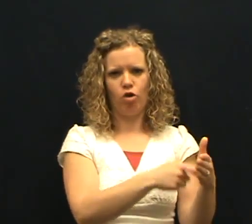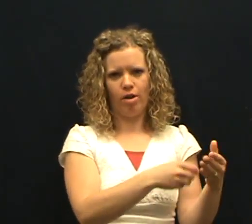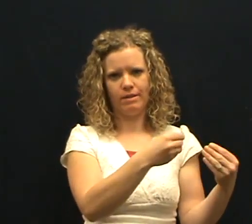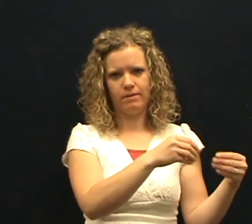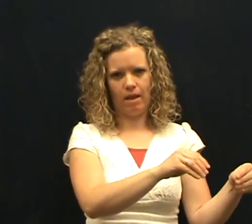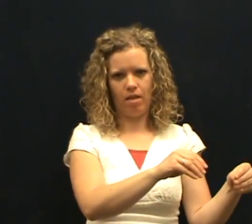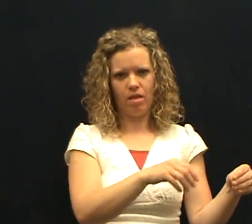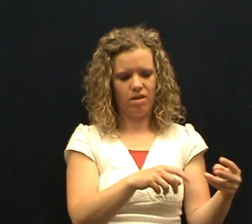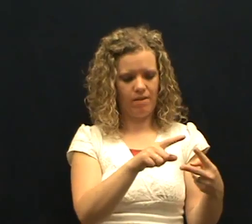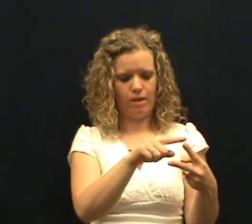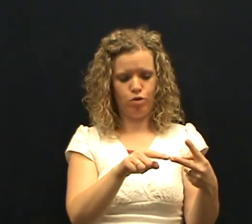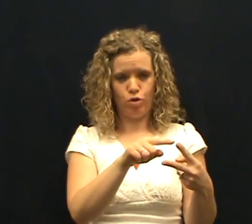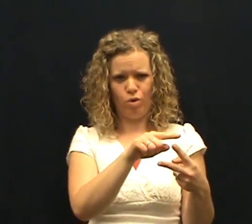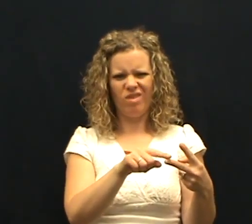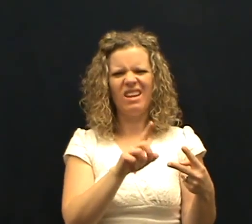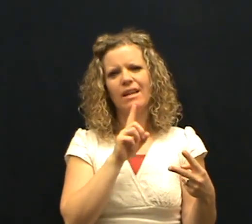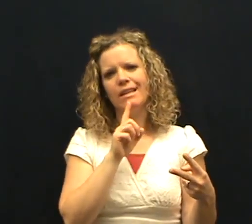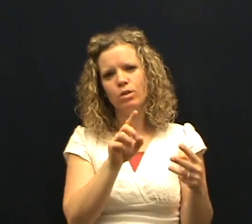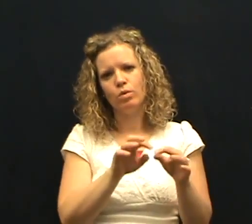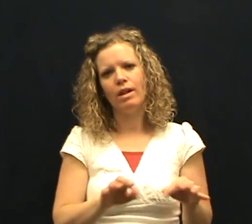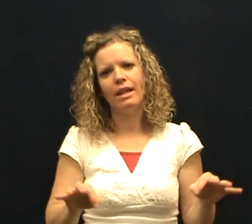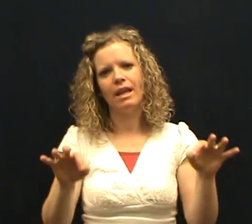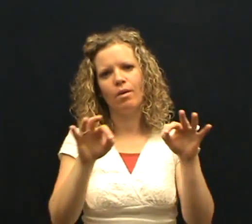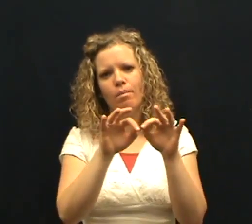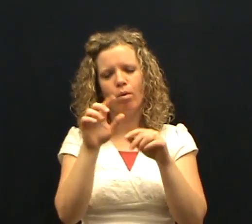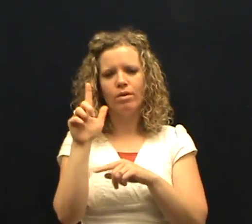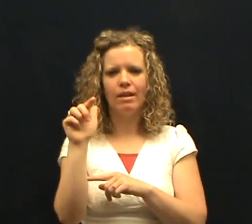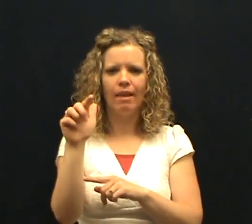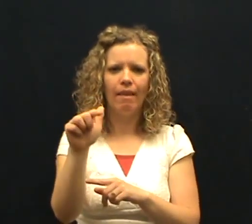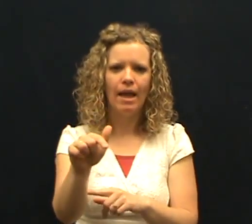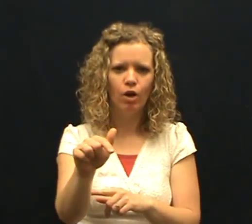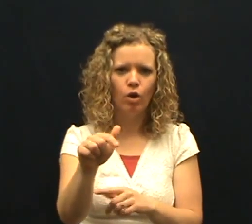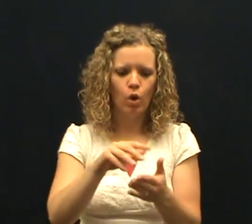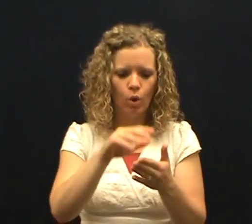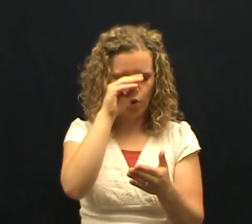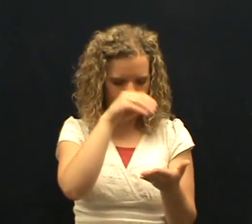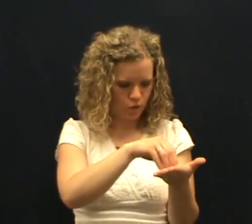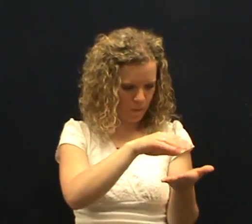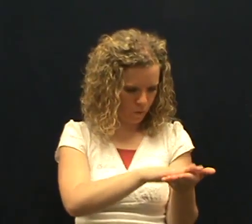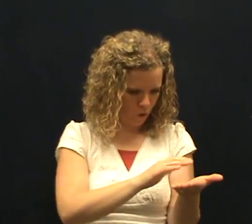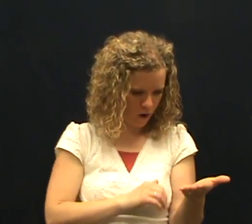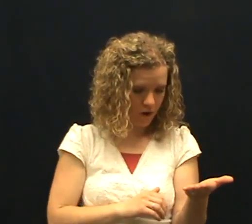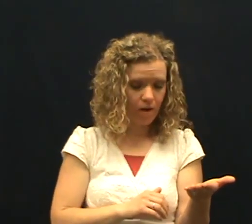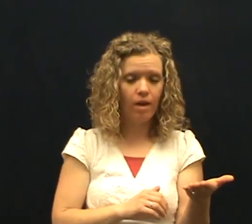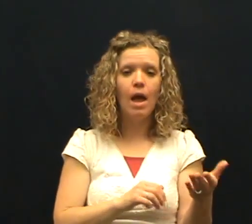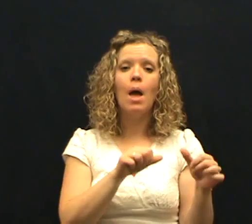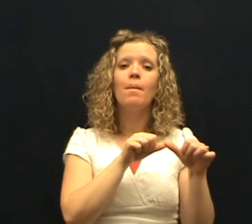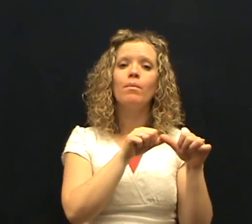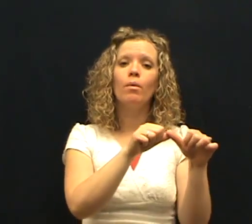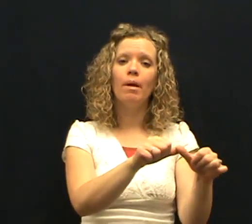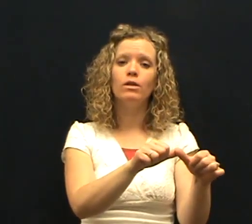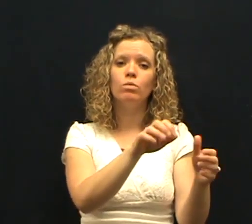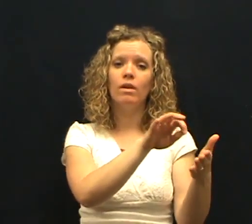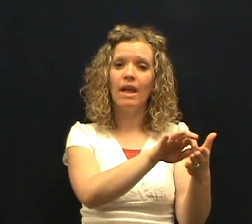important as you go into recording these transactions. So remember, when we're doing perpetual inventory, we are doing